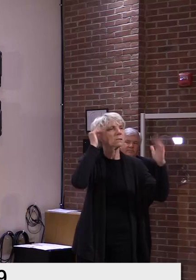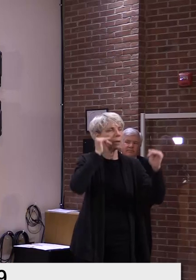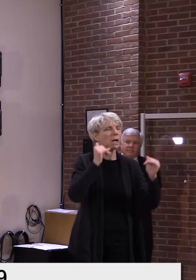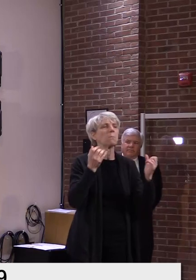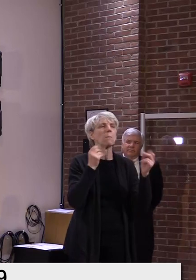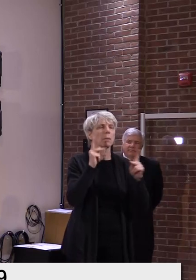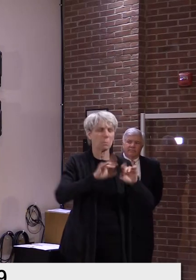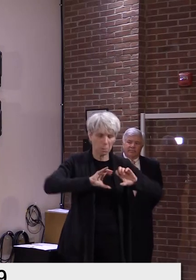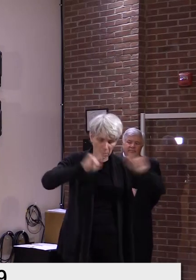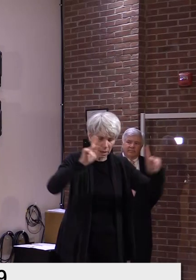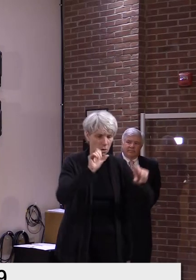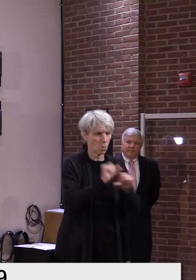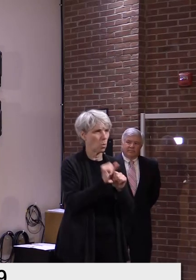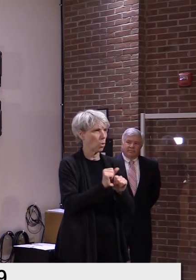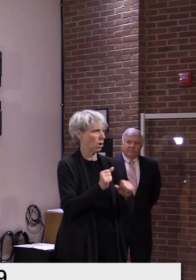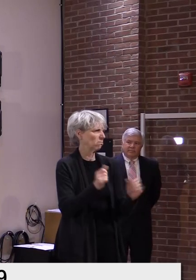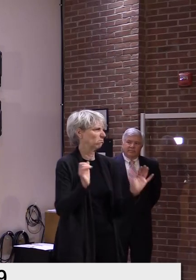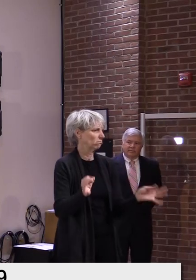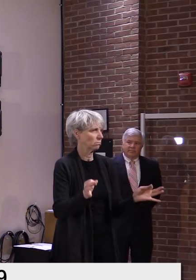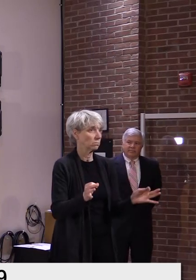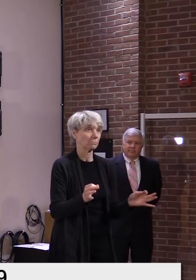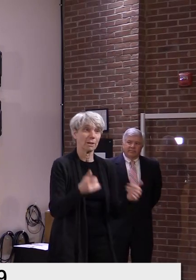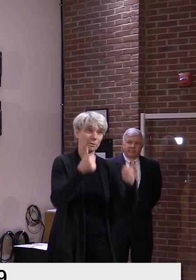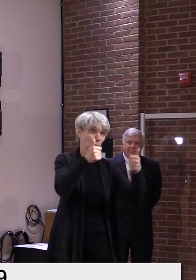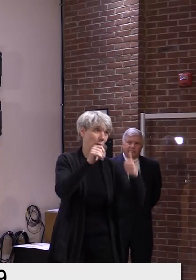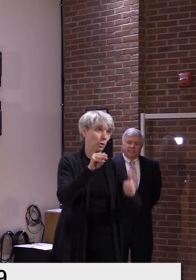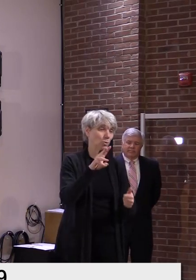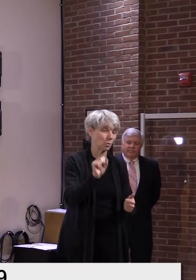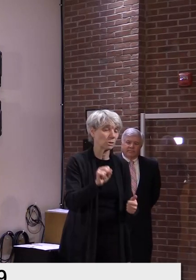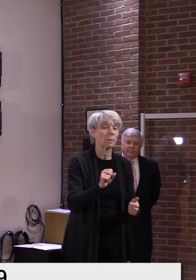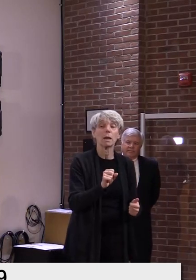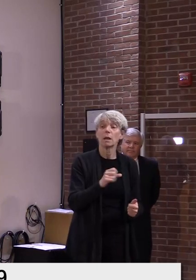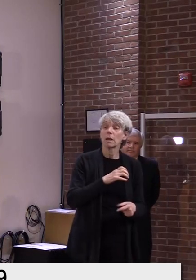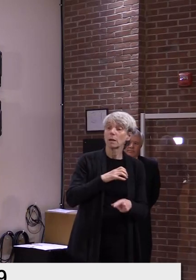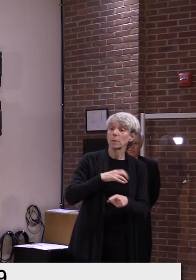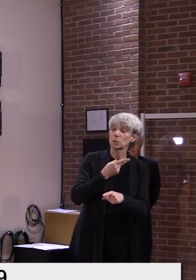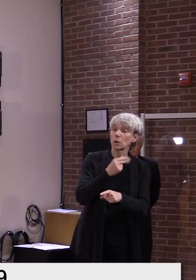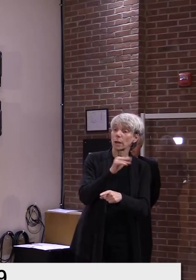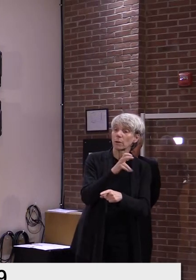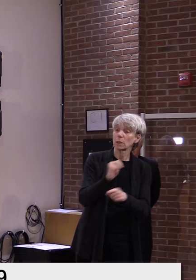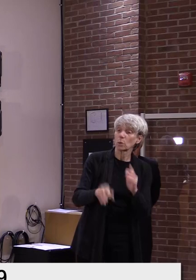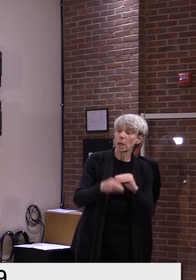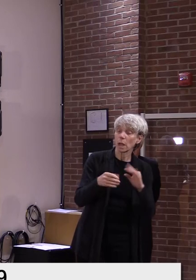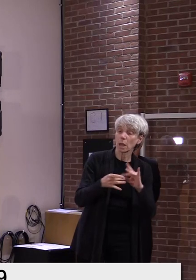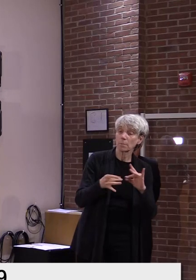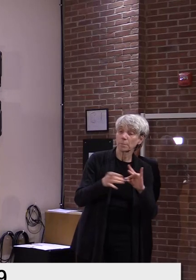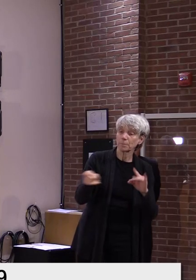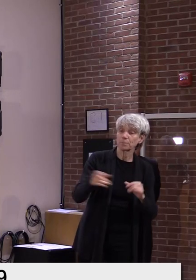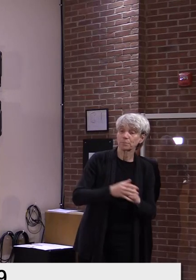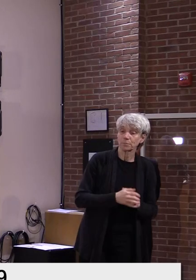getting back to work, which is great news for us. But Commissioner Harrington, anything you can add to that?